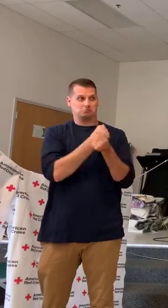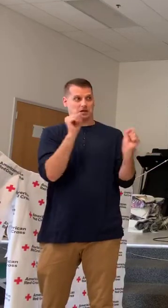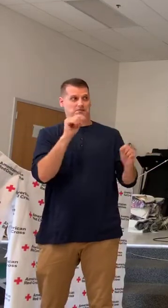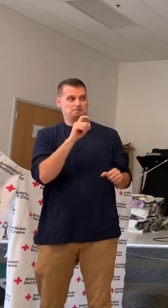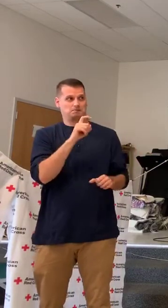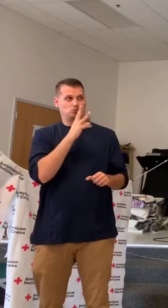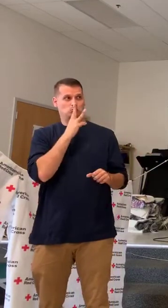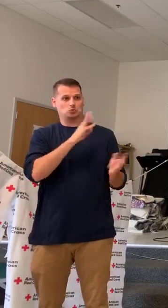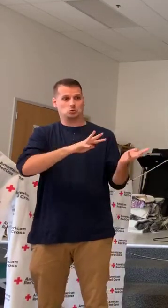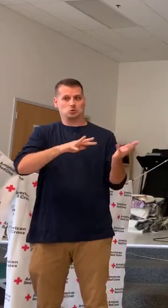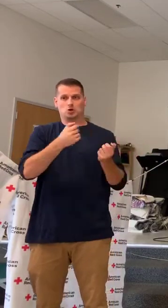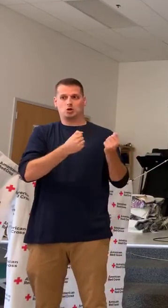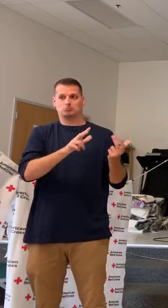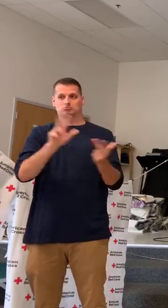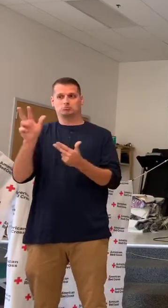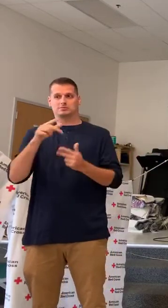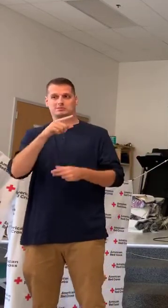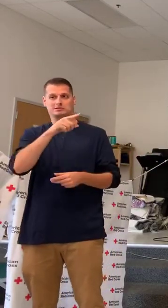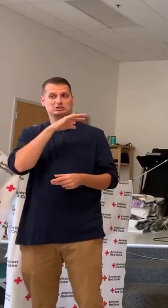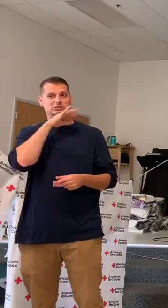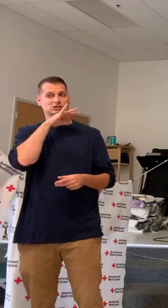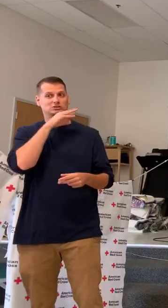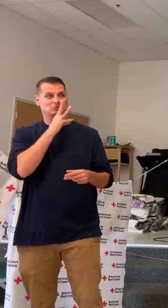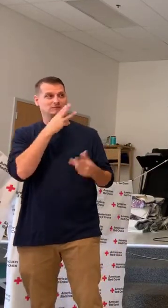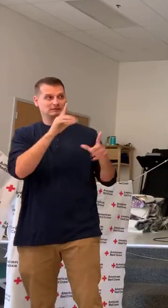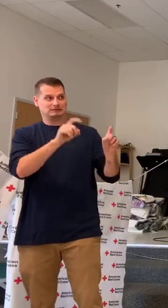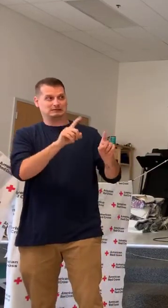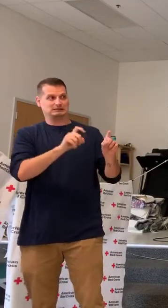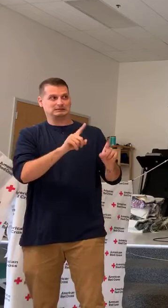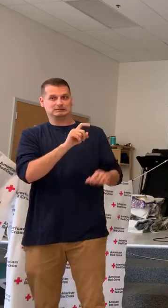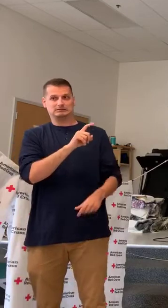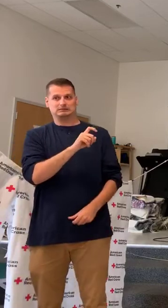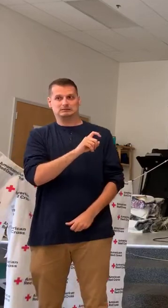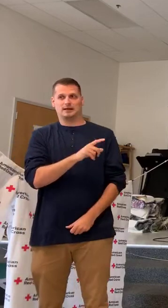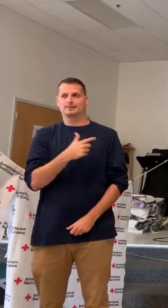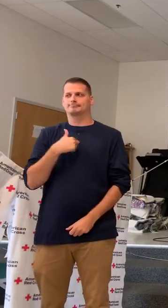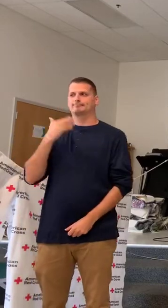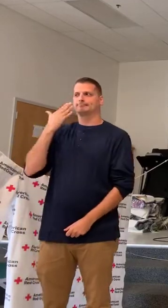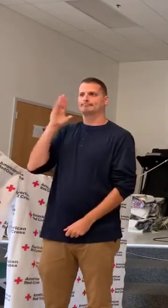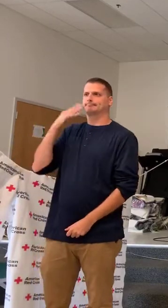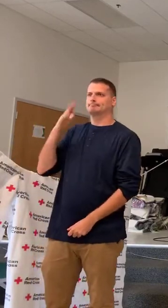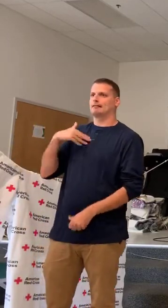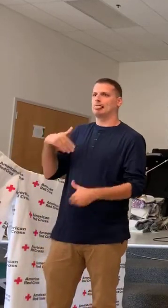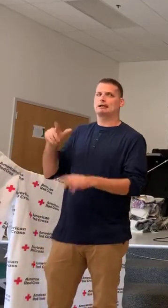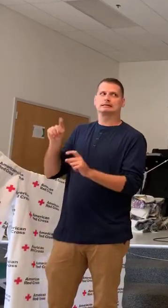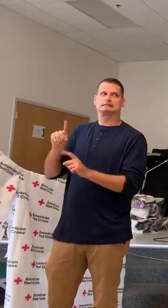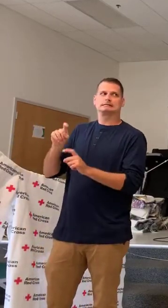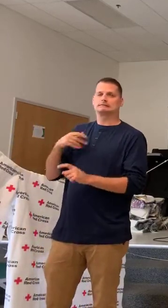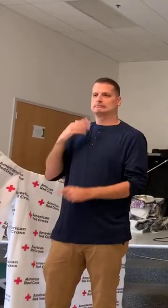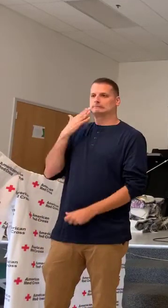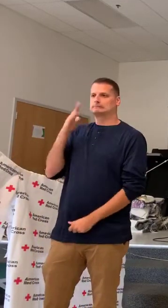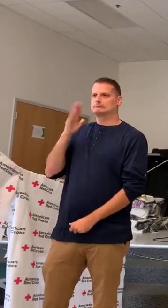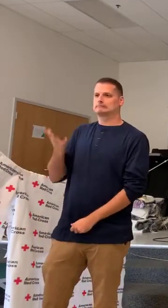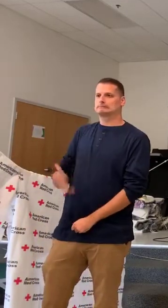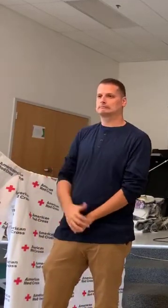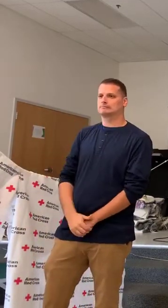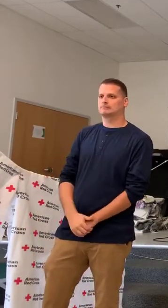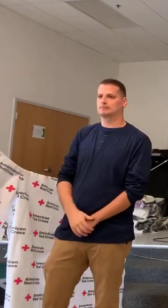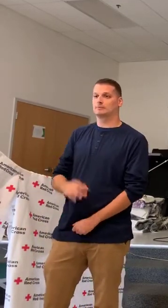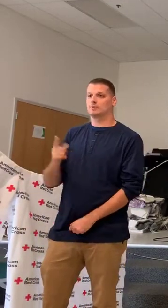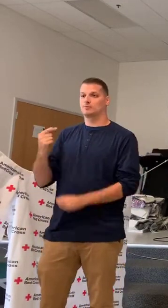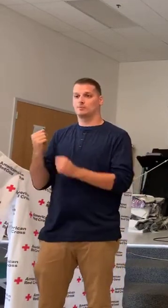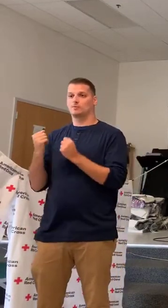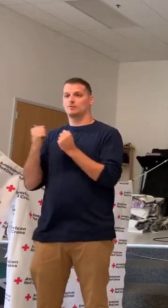make sure with all of the stuff that's being brought? I can't say yes or no to that. Okay, I didn't know if you do. Okay. But I'm going to fill up my jug on the way home. Right. How about